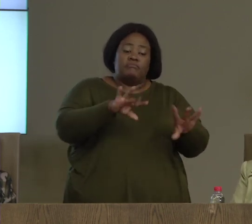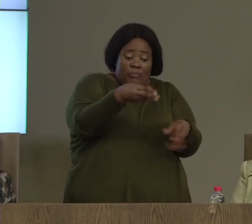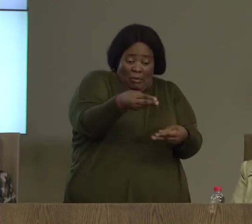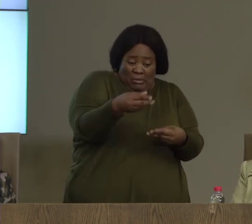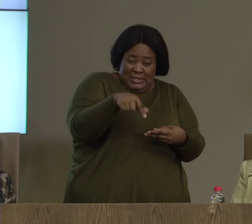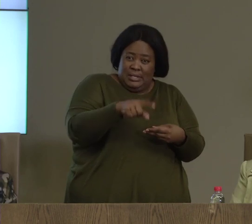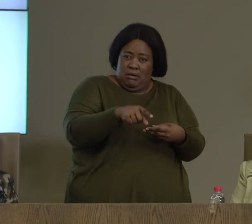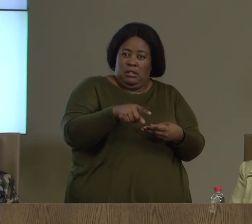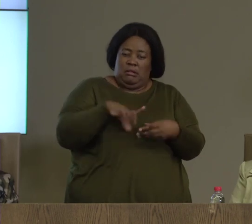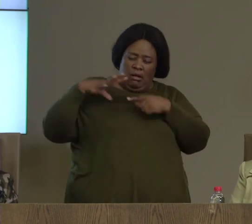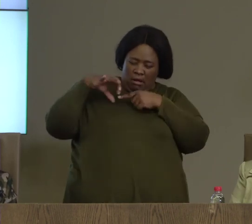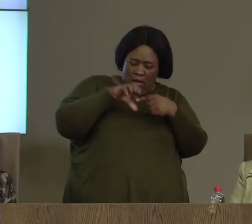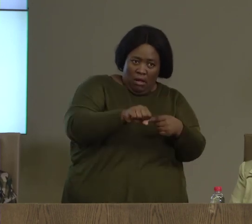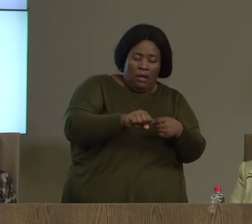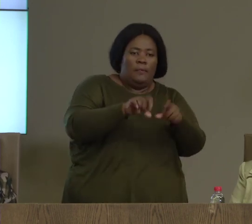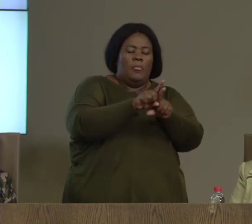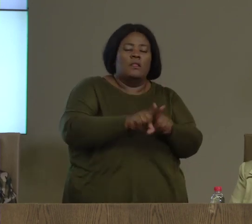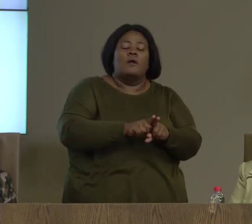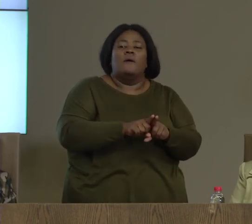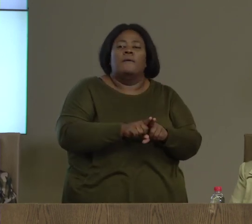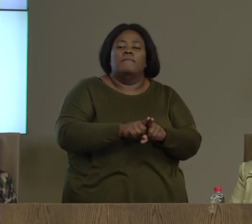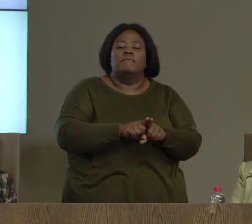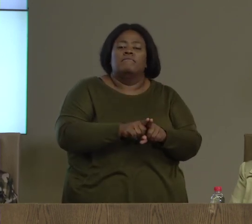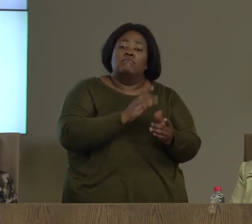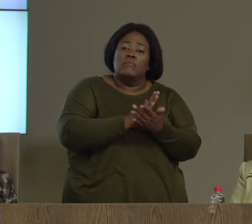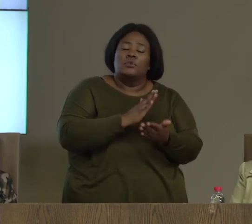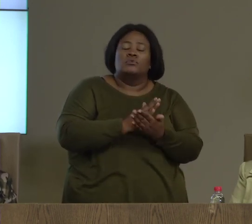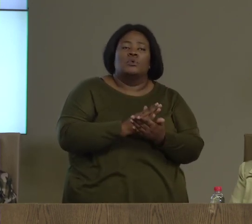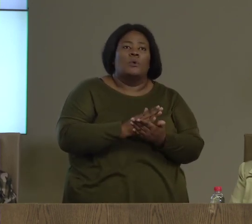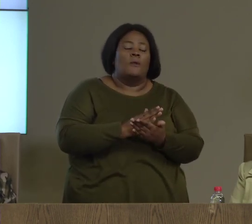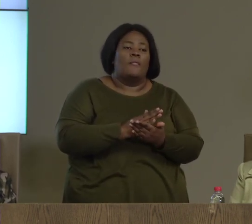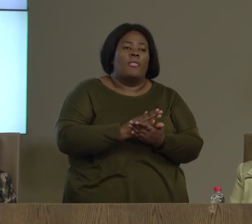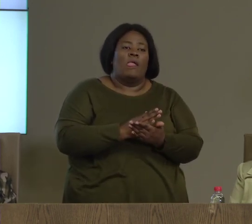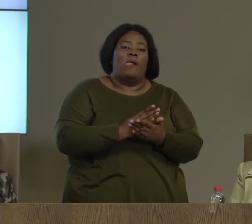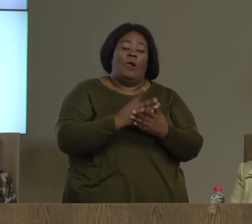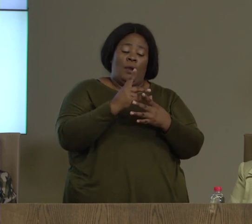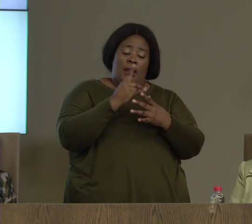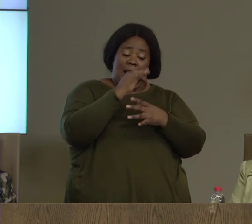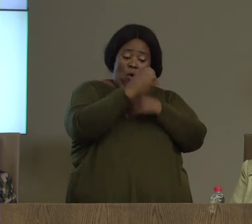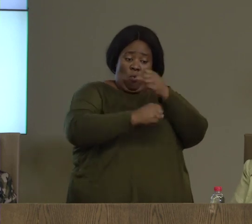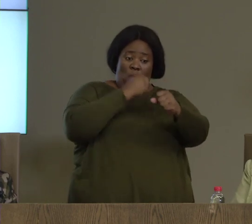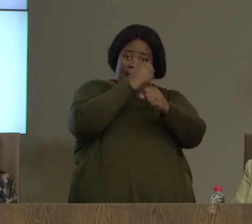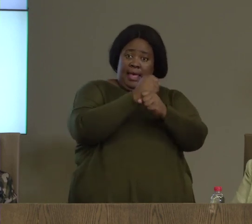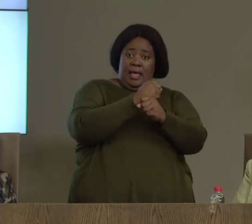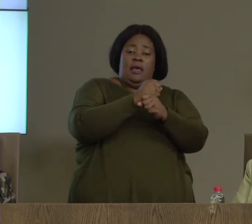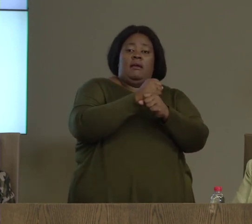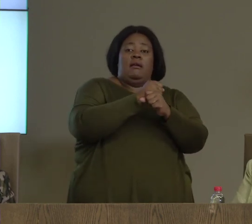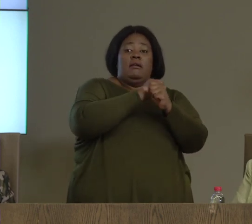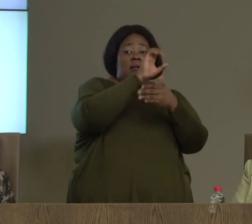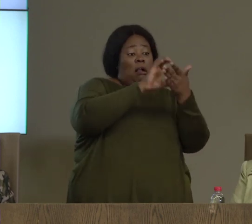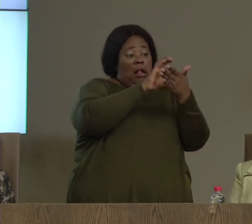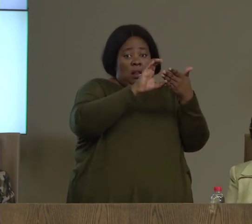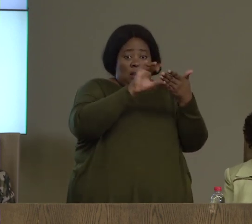materials. It's renegotiating our annual calendar, because we have to re-gazette the